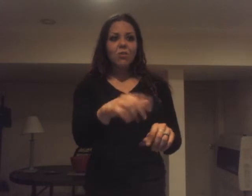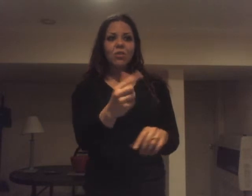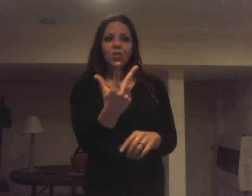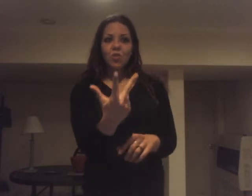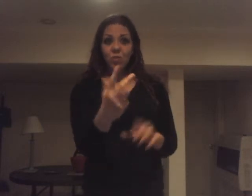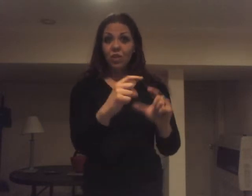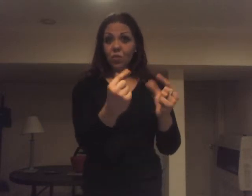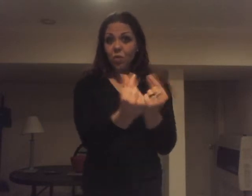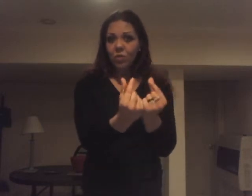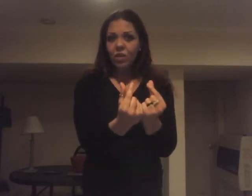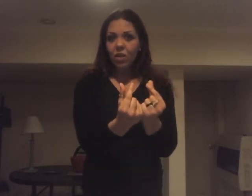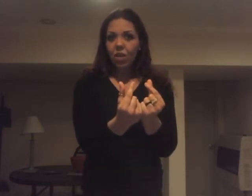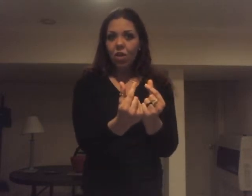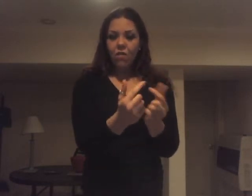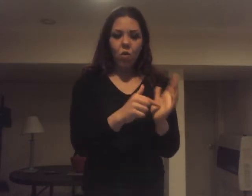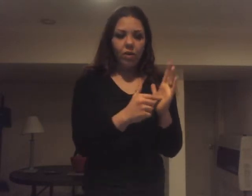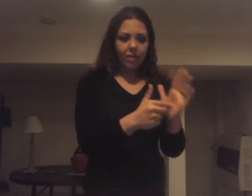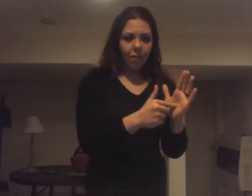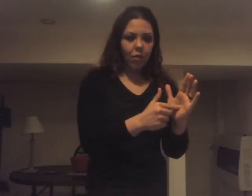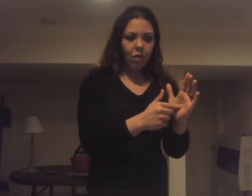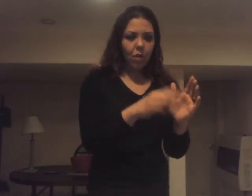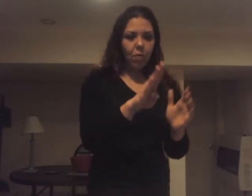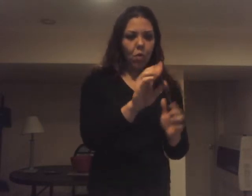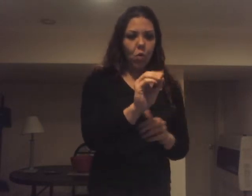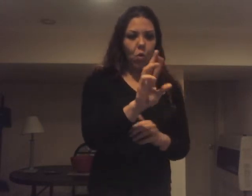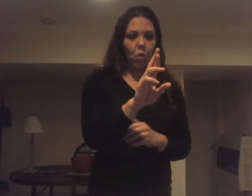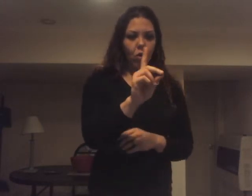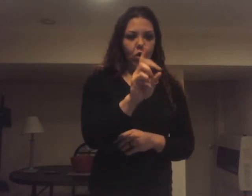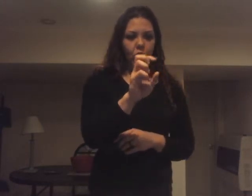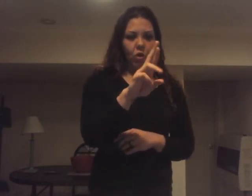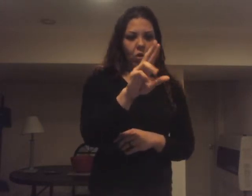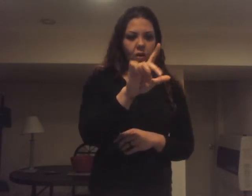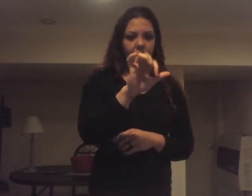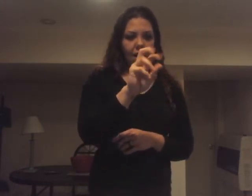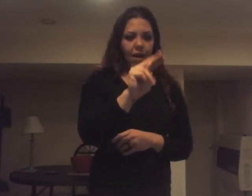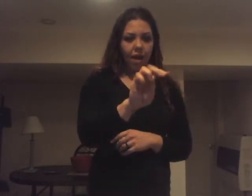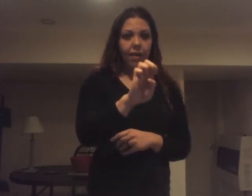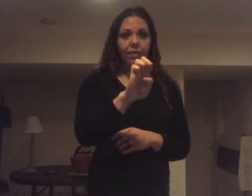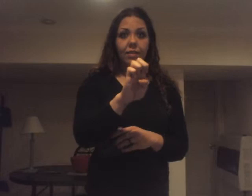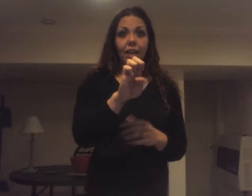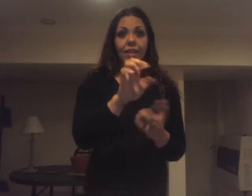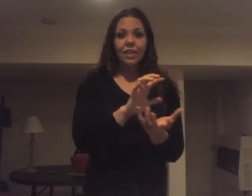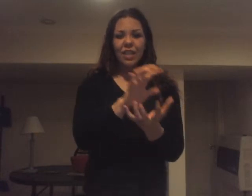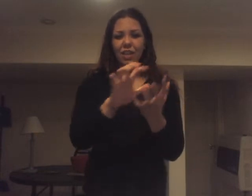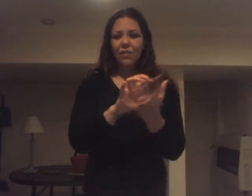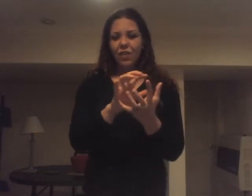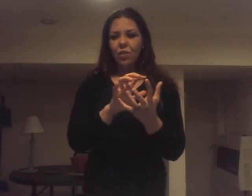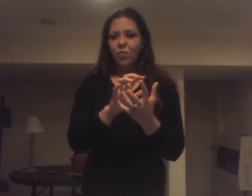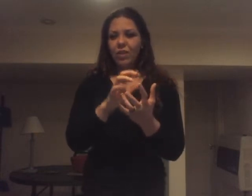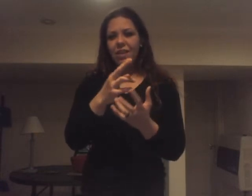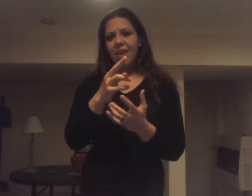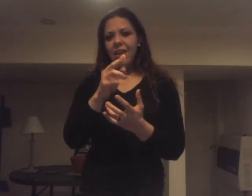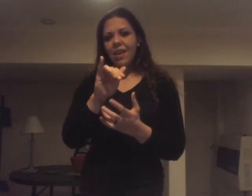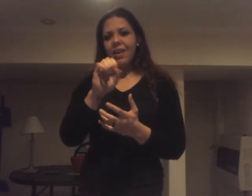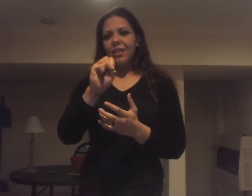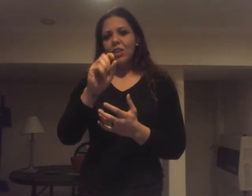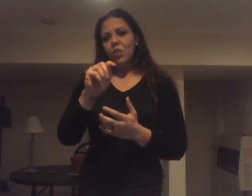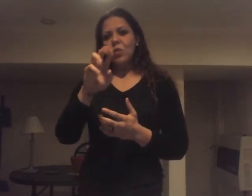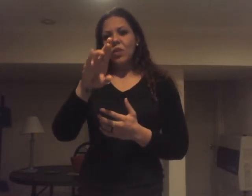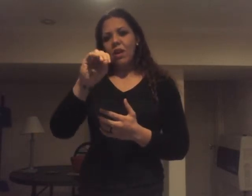for example, borderline is likely to be confused with histrionic and narcissistic more often than borderline will